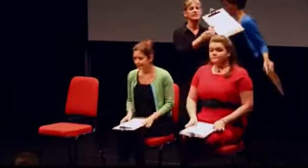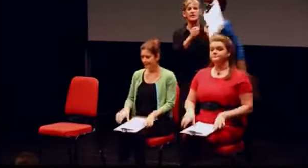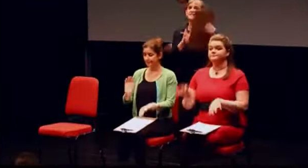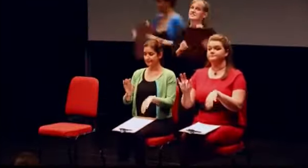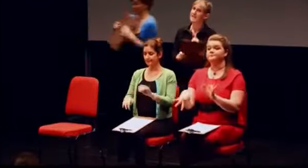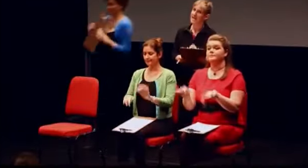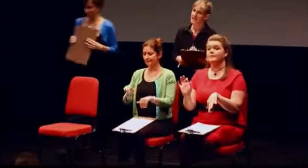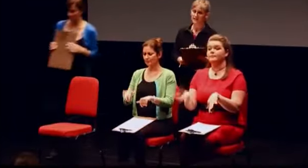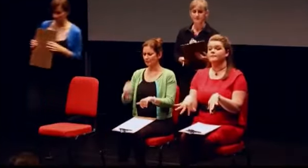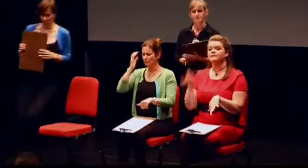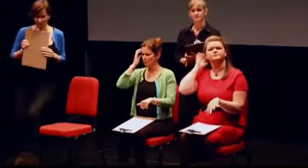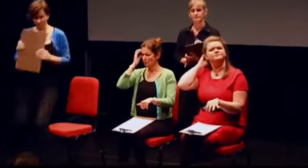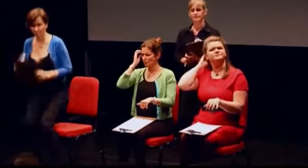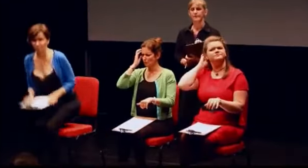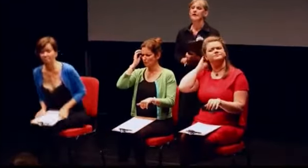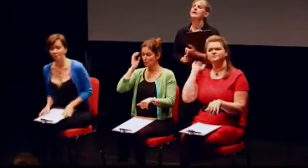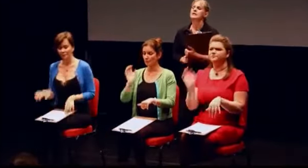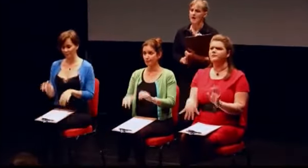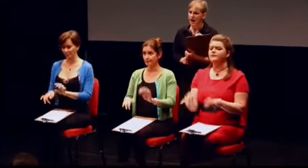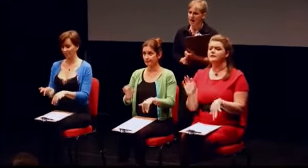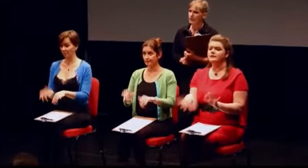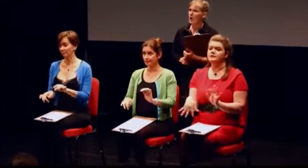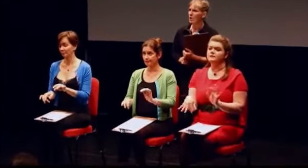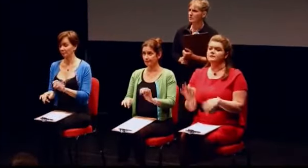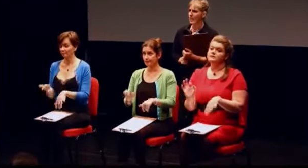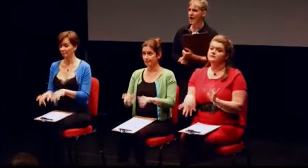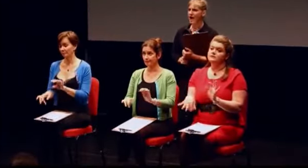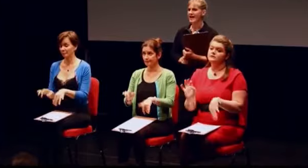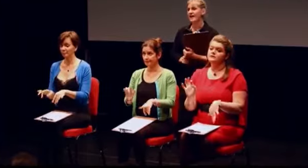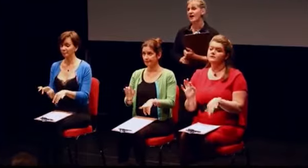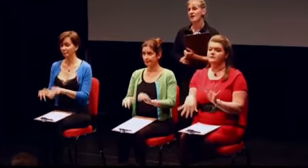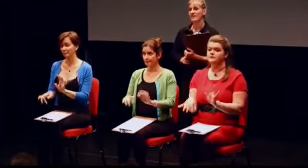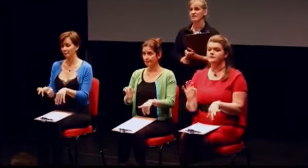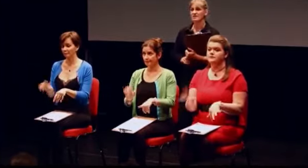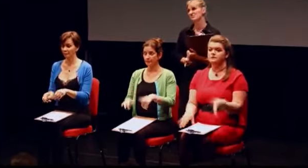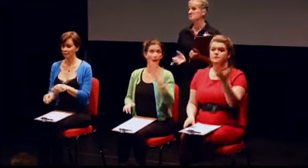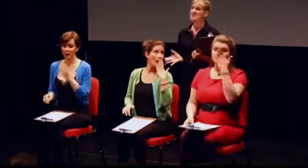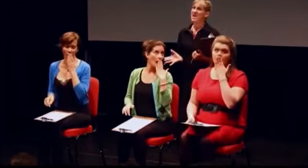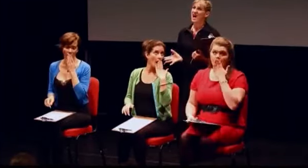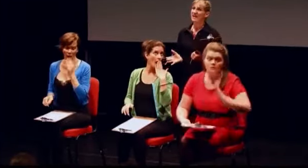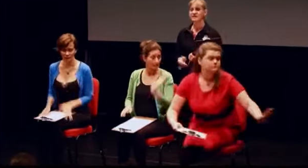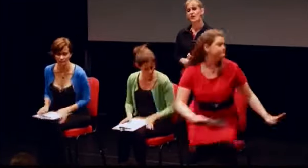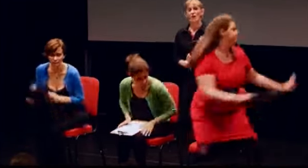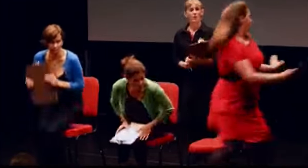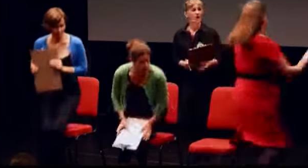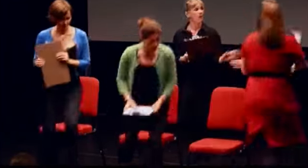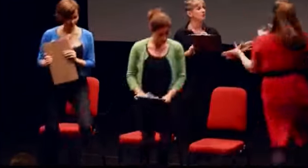the same. Time goes by and others die or go